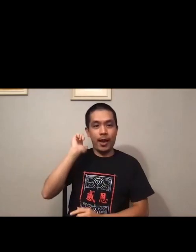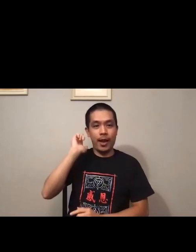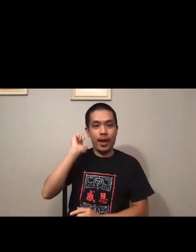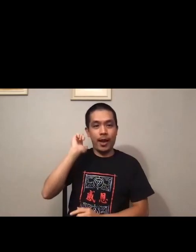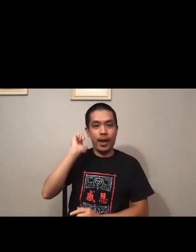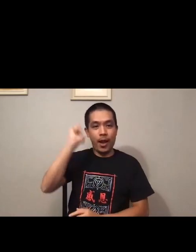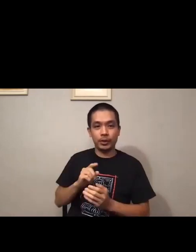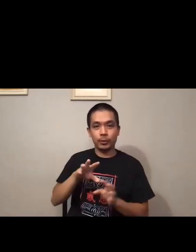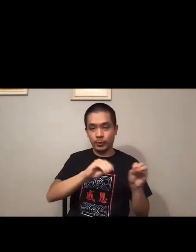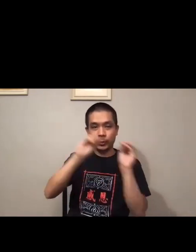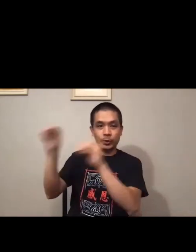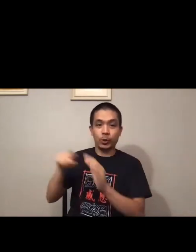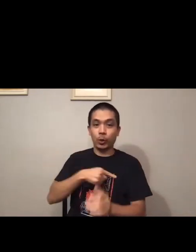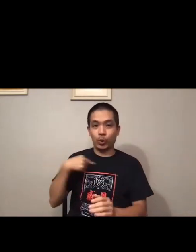education